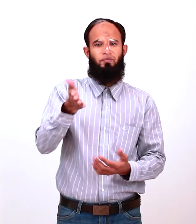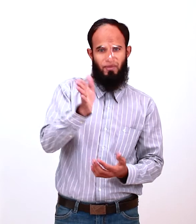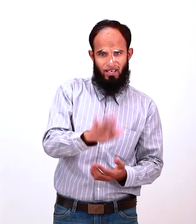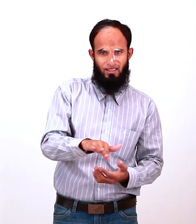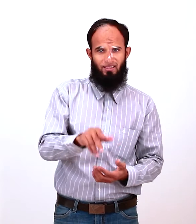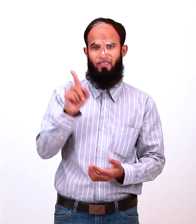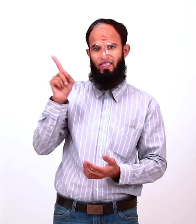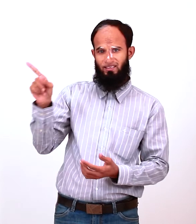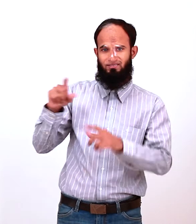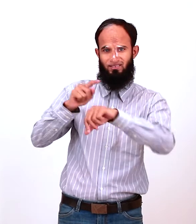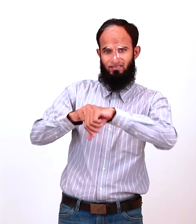So this clock says